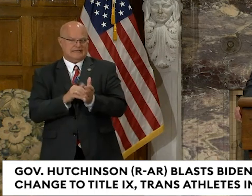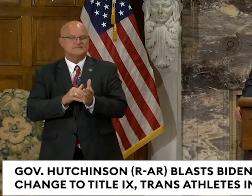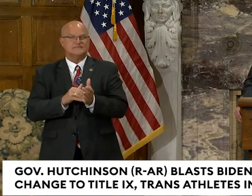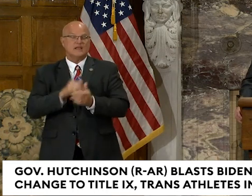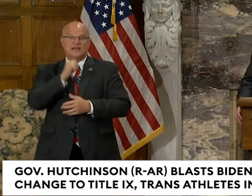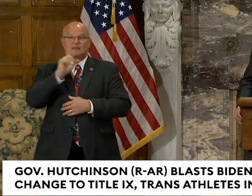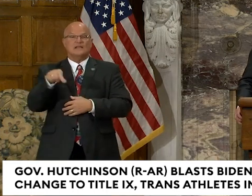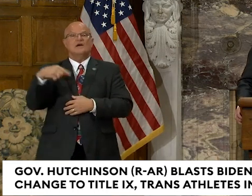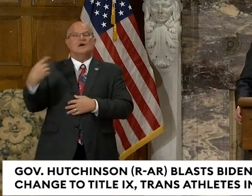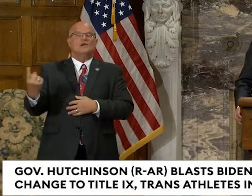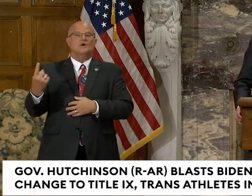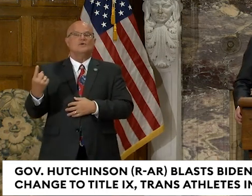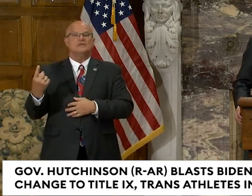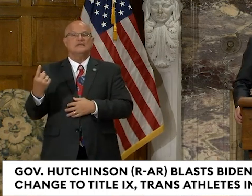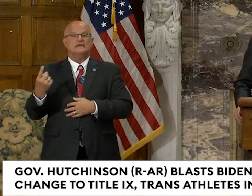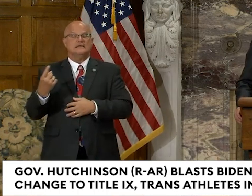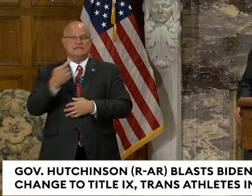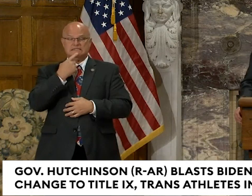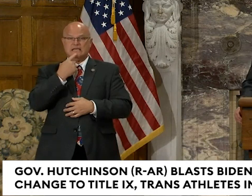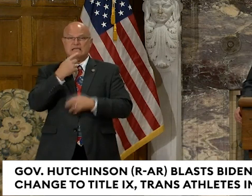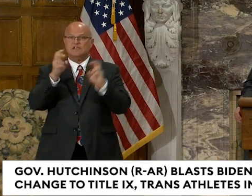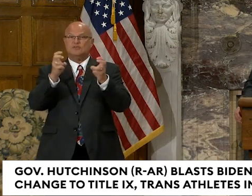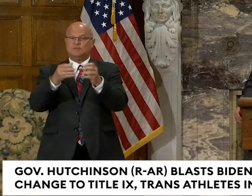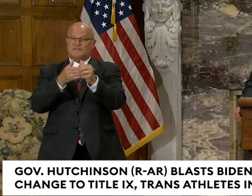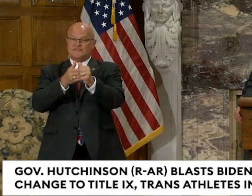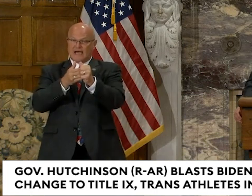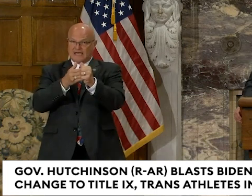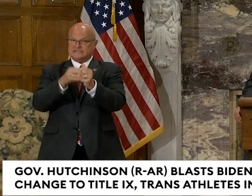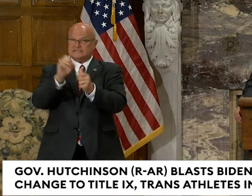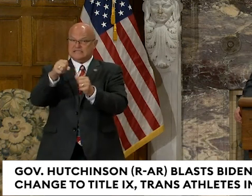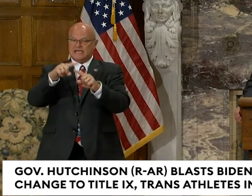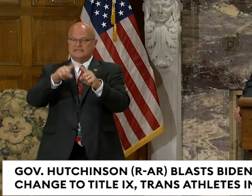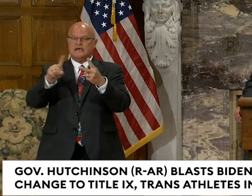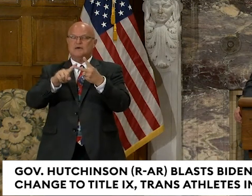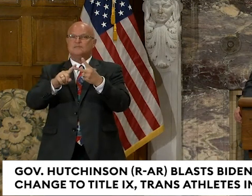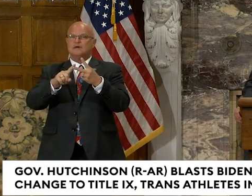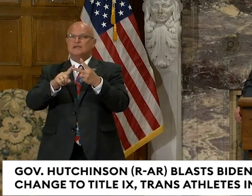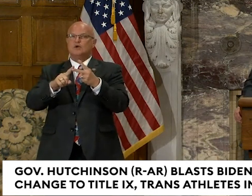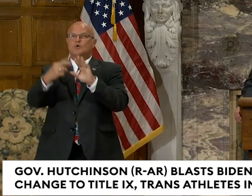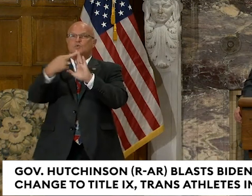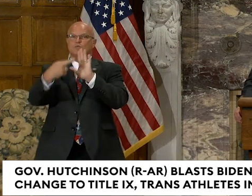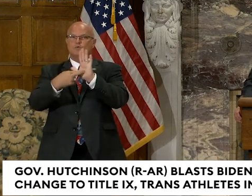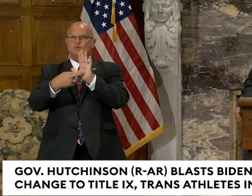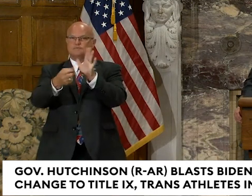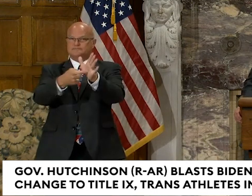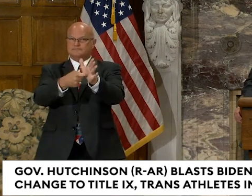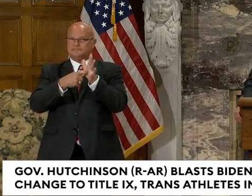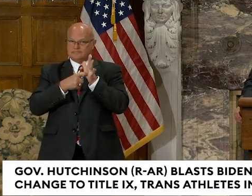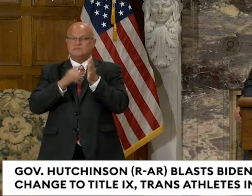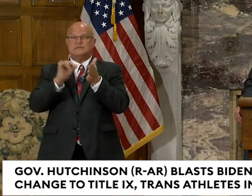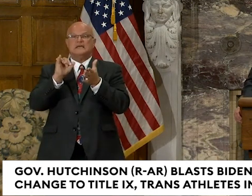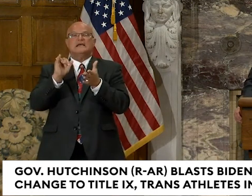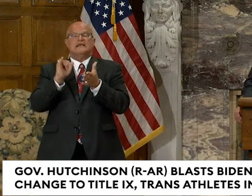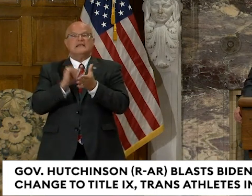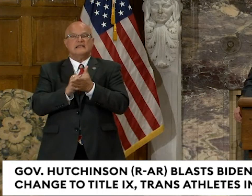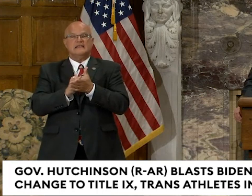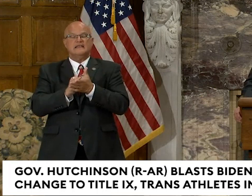and not only expressing in terms of guidance, but have actually proposed rules that